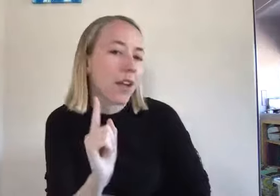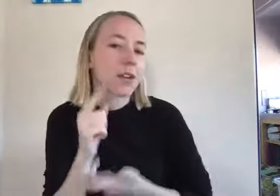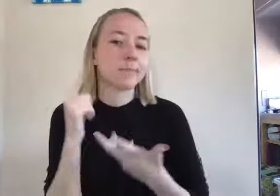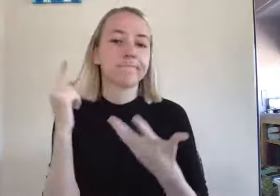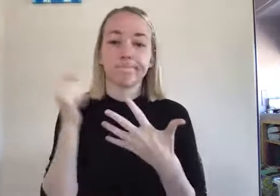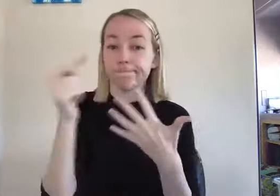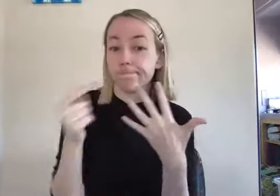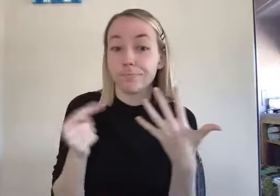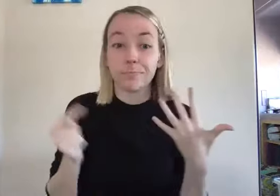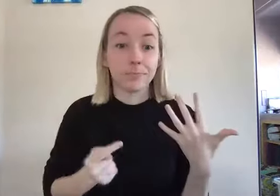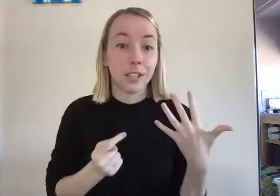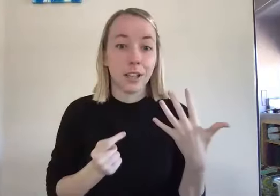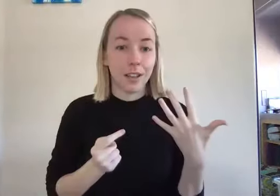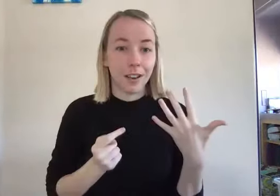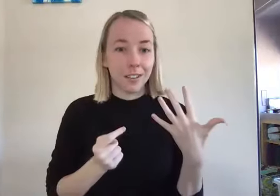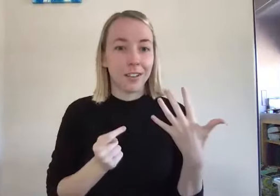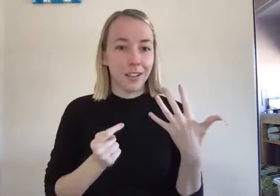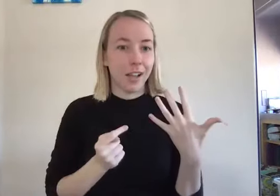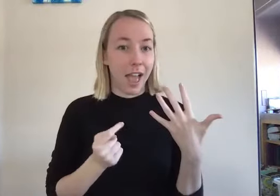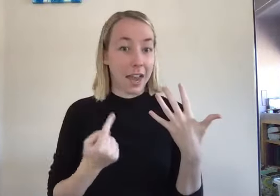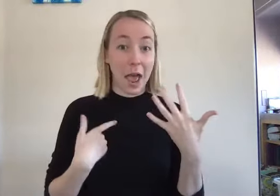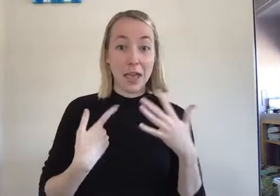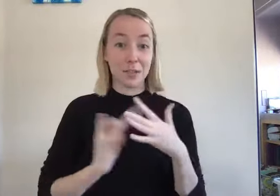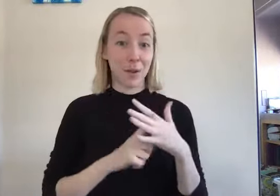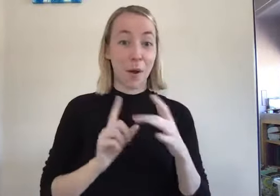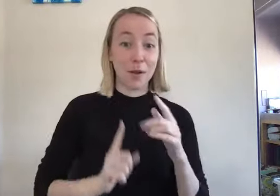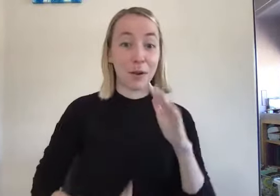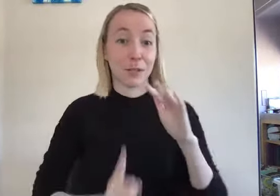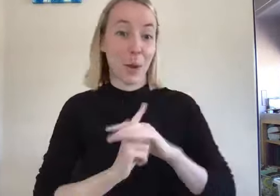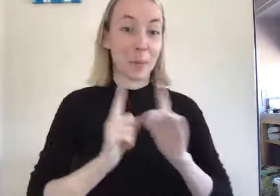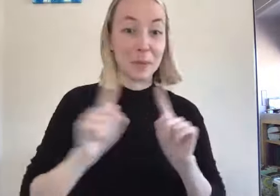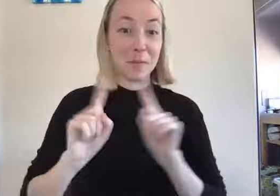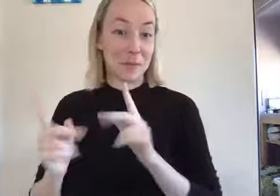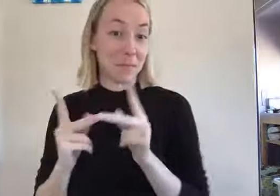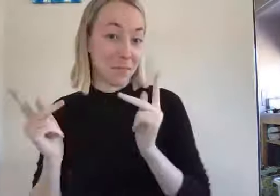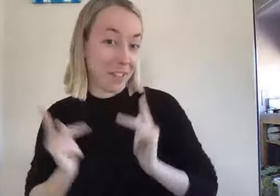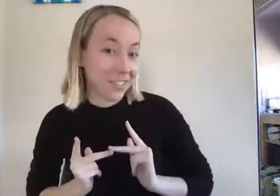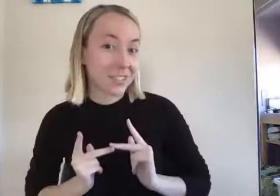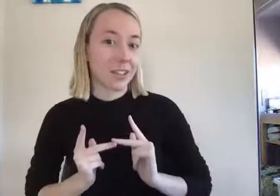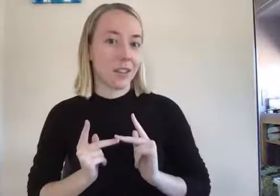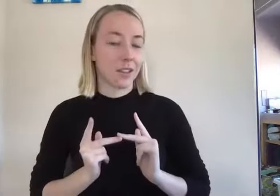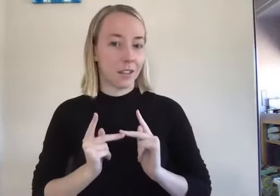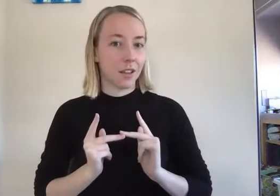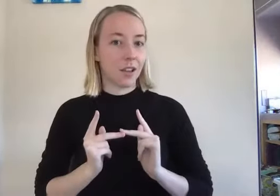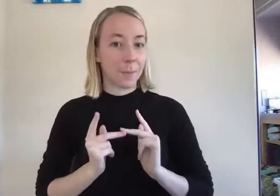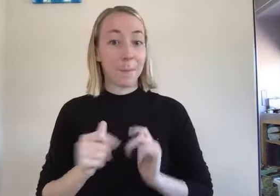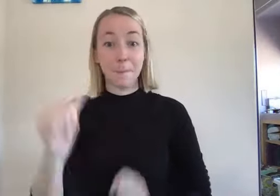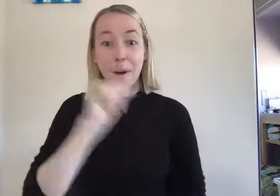hang out. And I proceeded to go to many of those places. And you won't believe this, but those places were